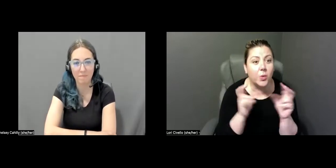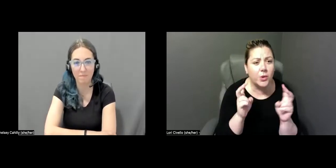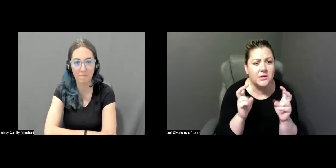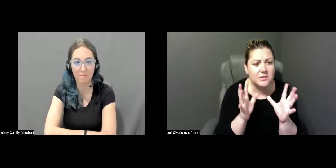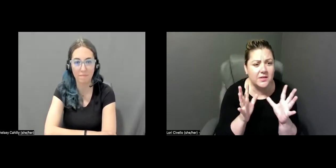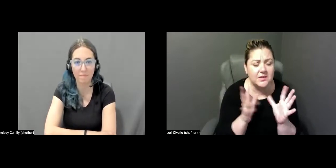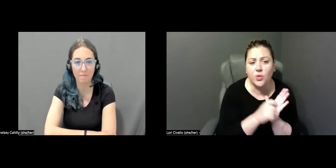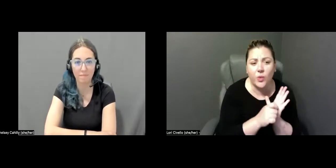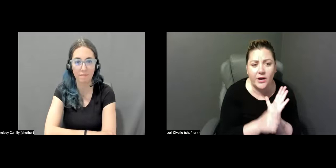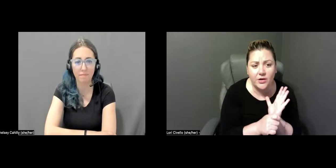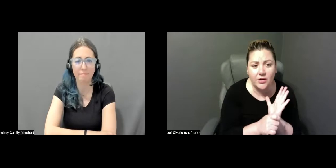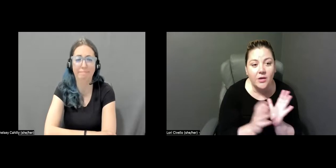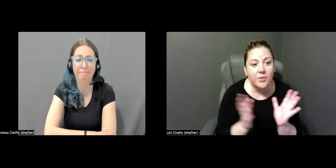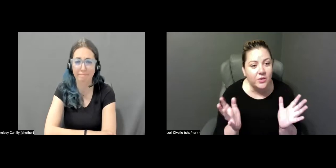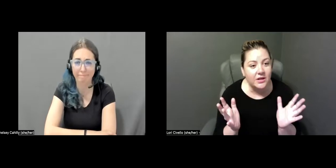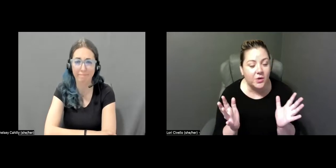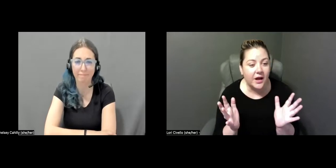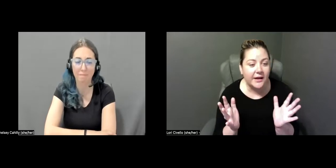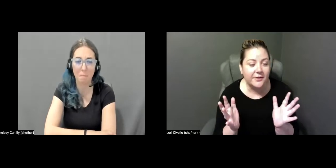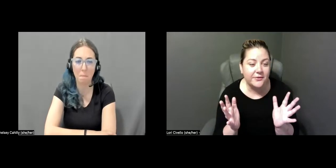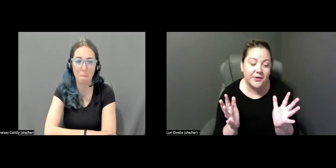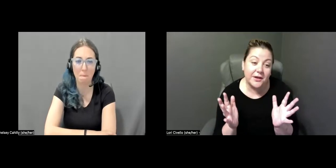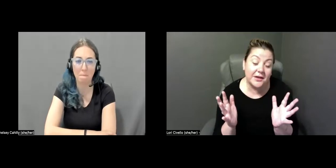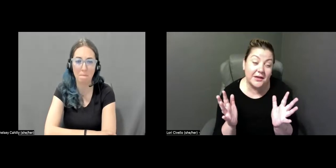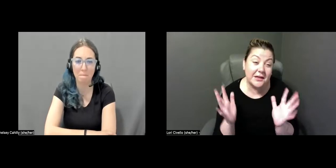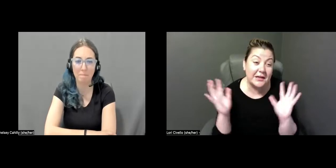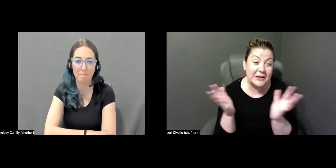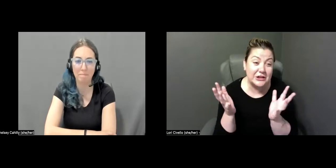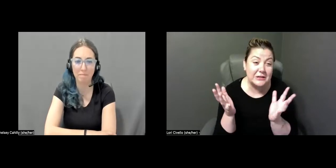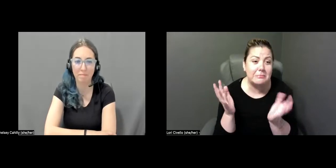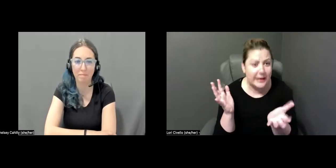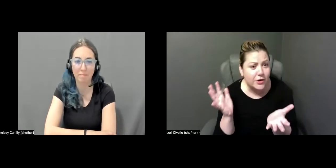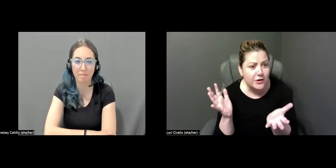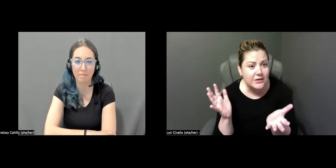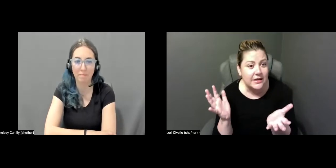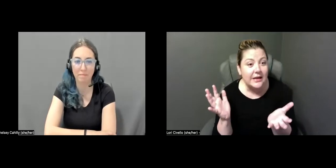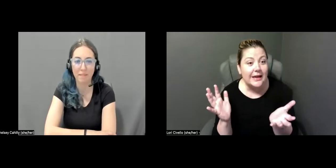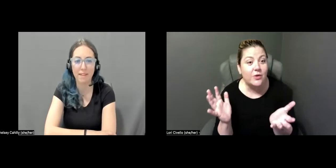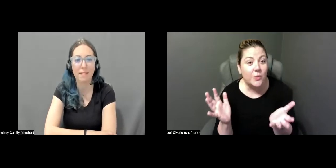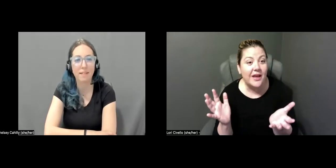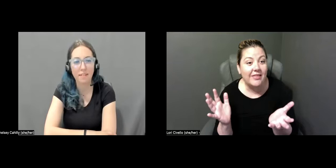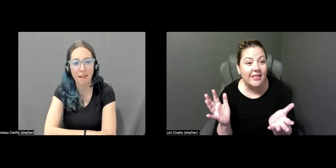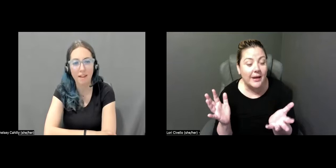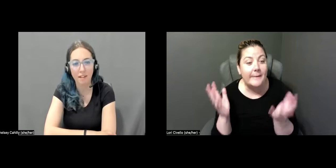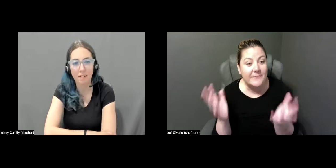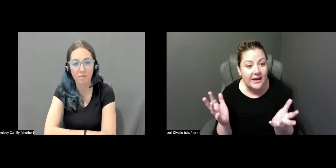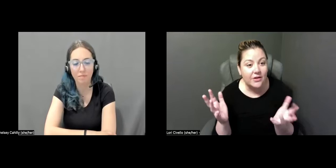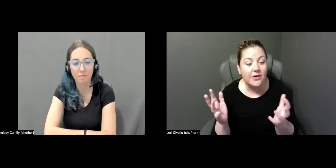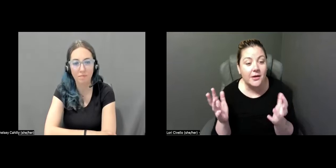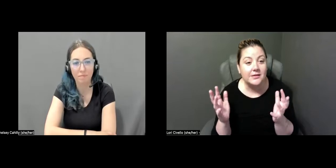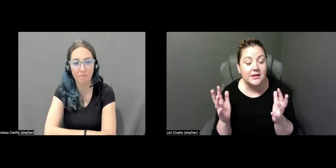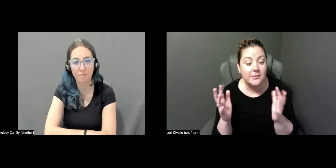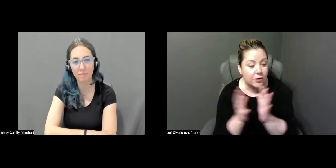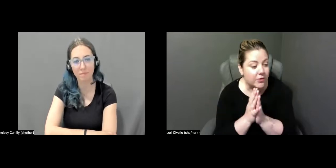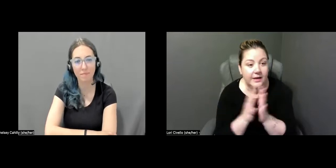we're like wordsmiths, like a writer, but really we're kind of connection bakers in the way that like a